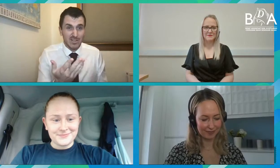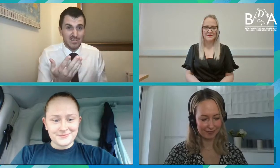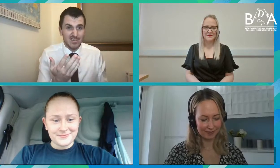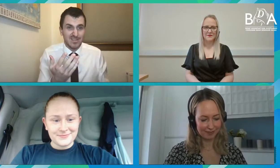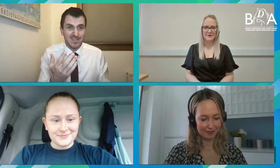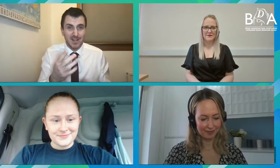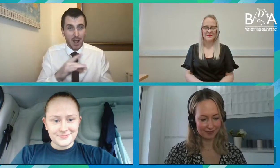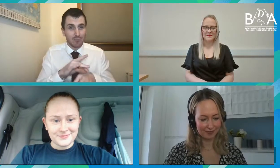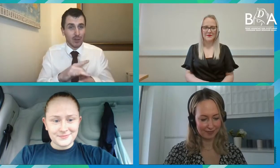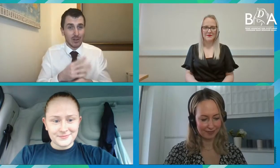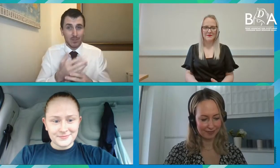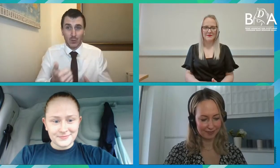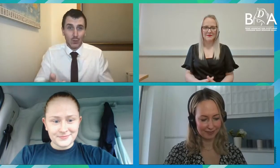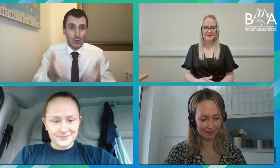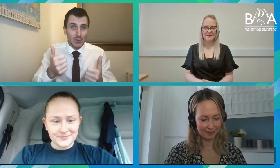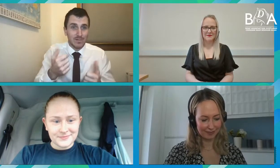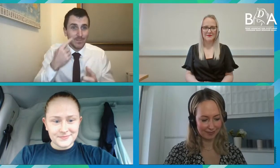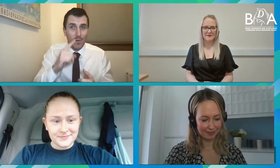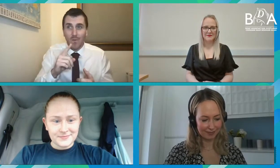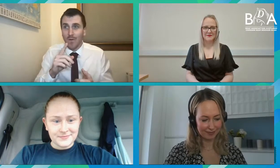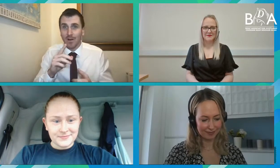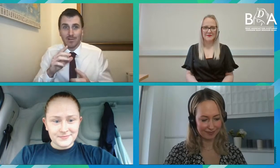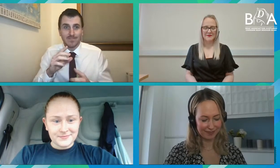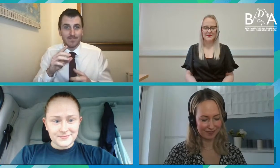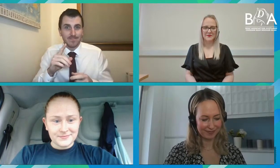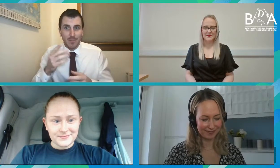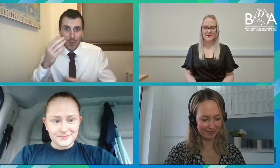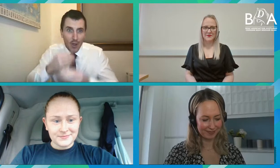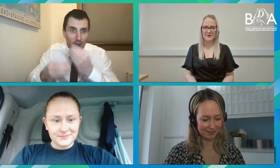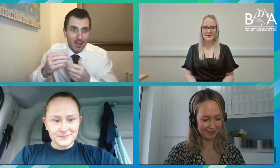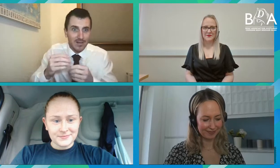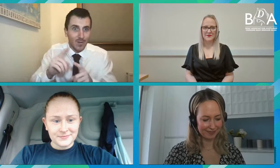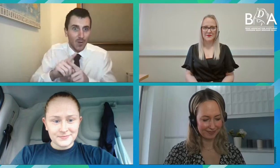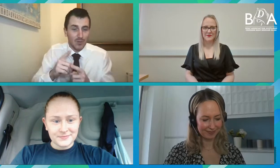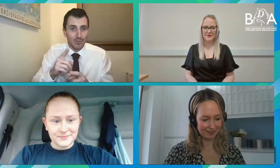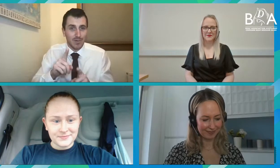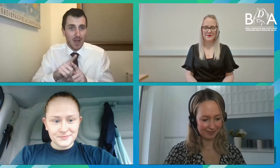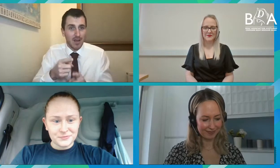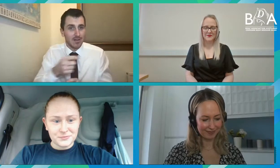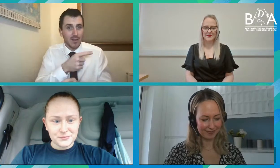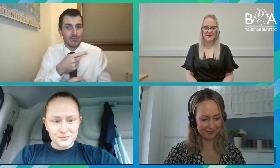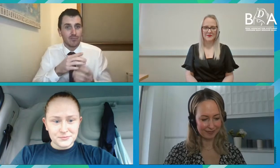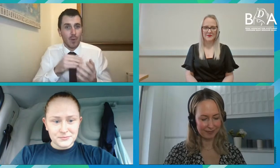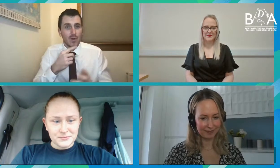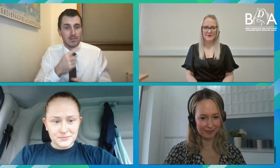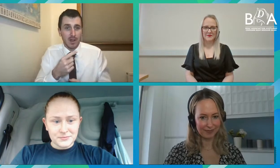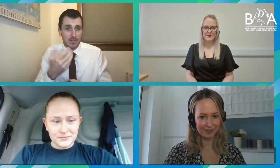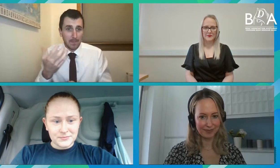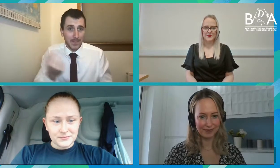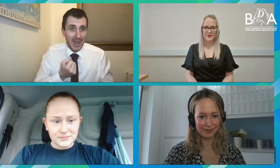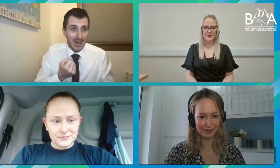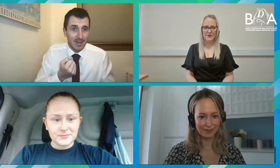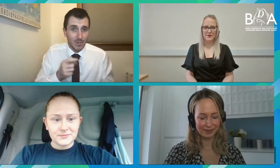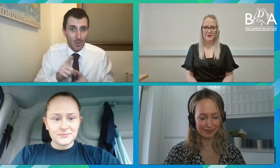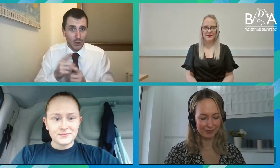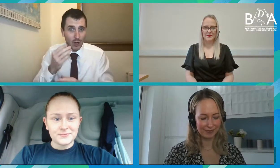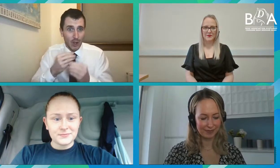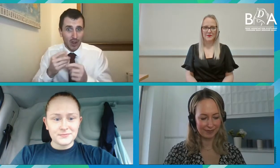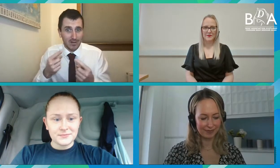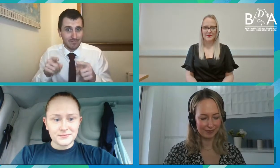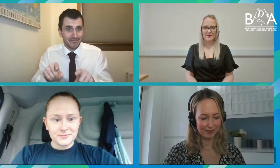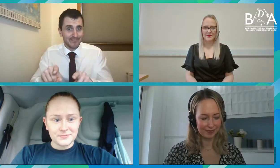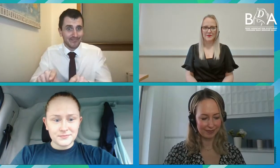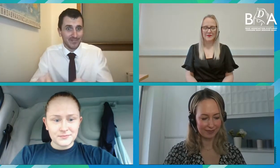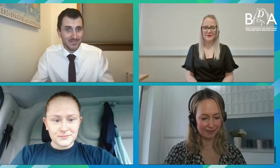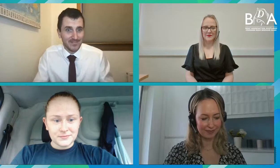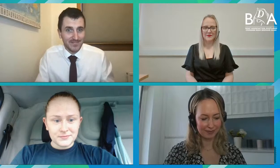apprentices sounds, wow, I am very impressed. So I think it's a good opportunity for others to think about, looking at